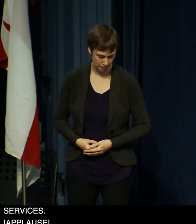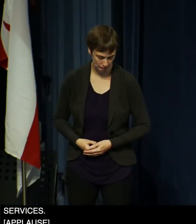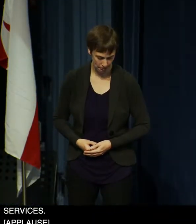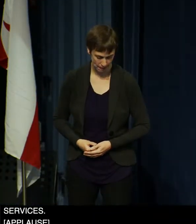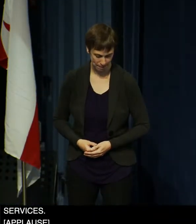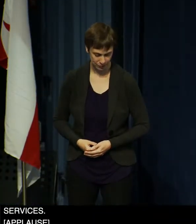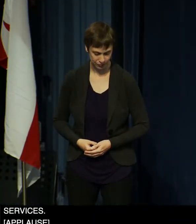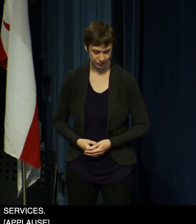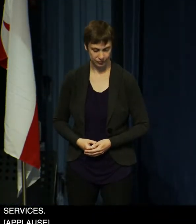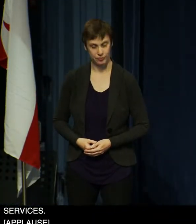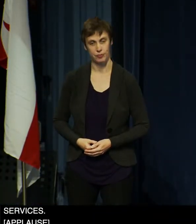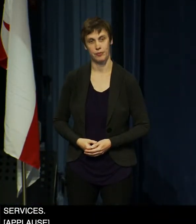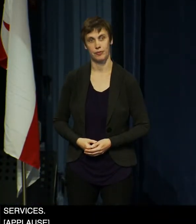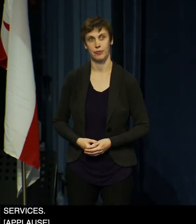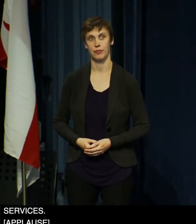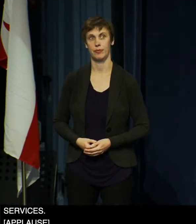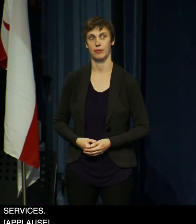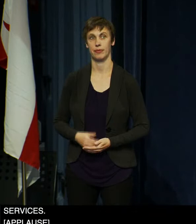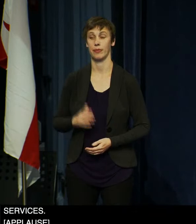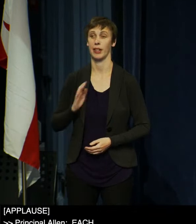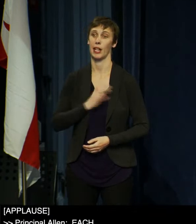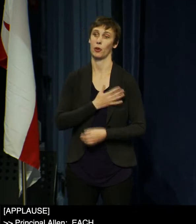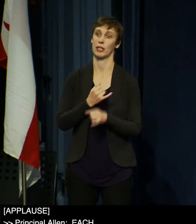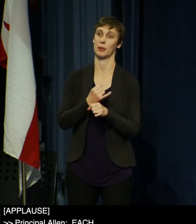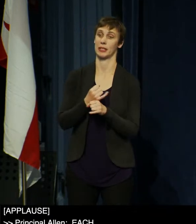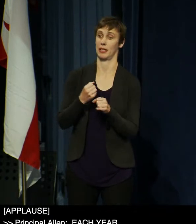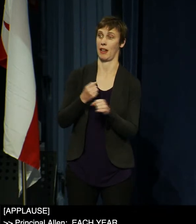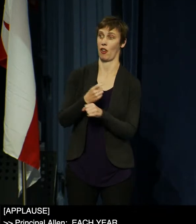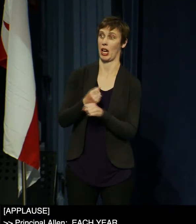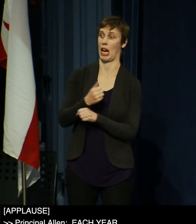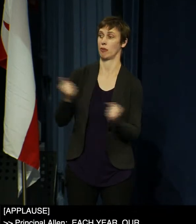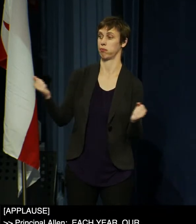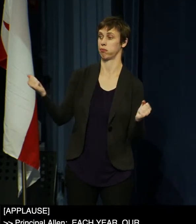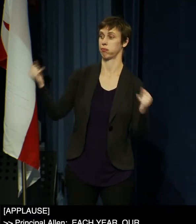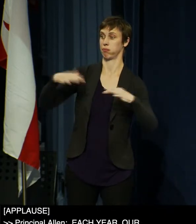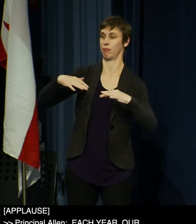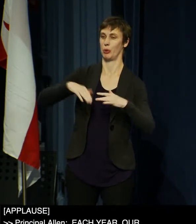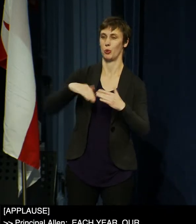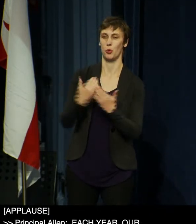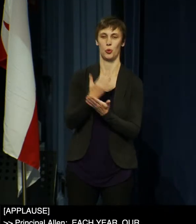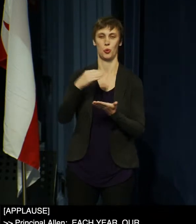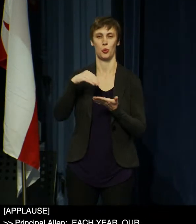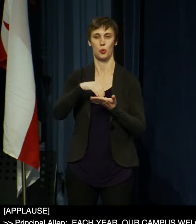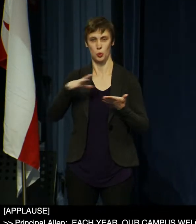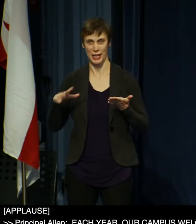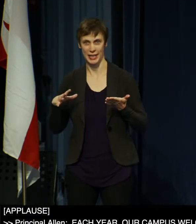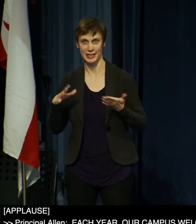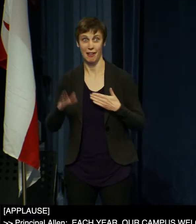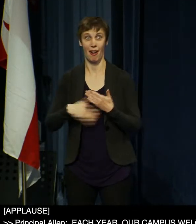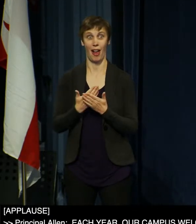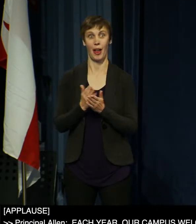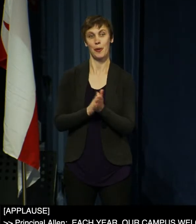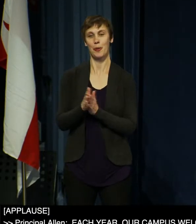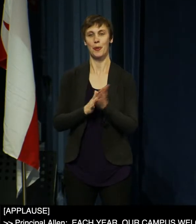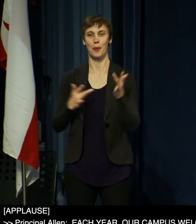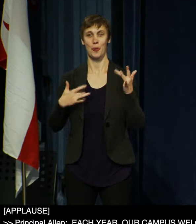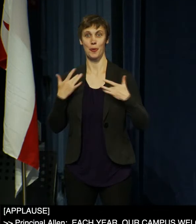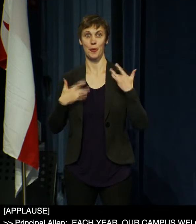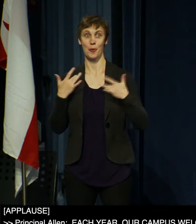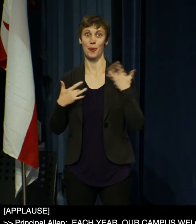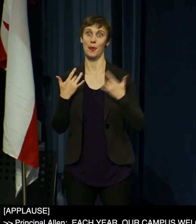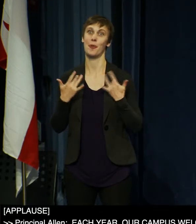Each year, our campus welcomes new learners, all eager, many very anxious, but filled with optimism